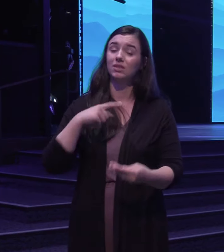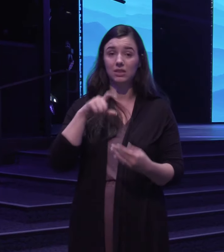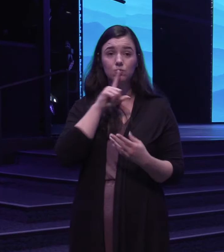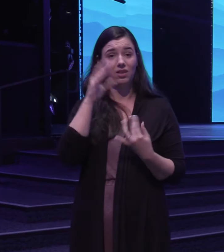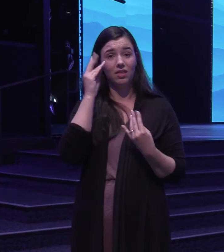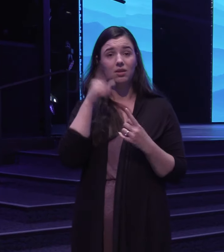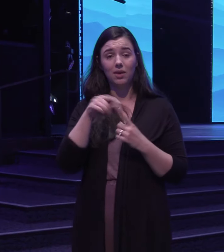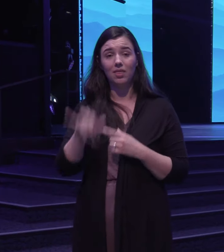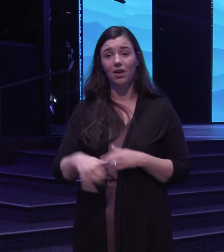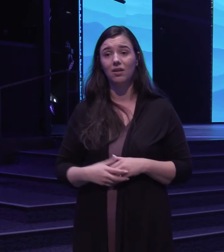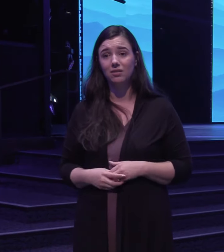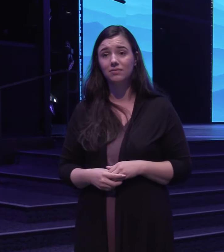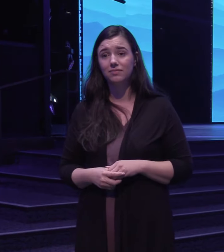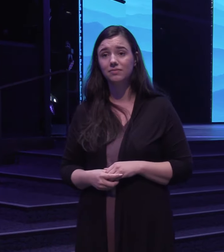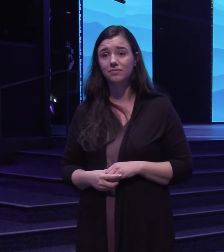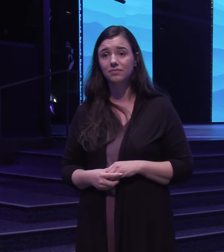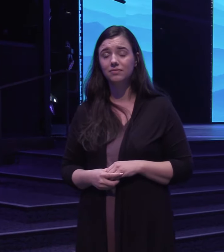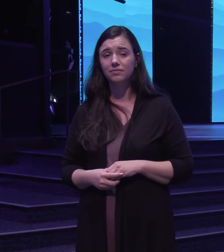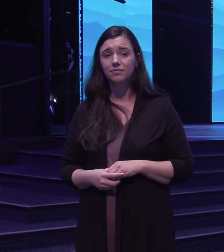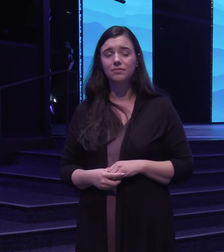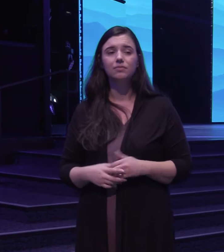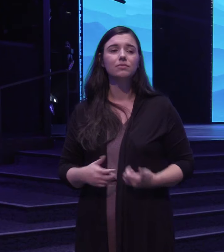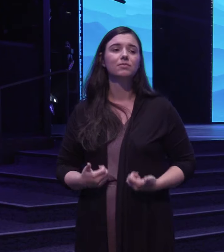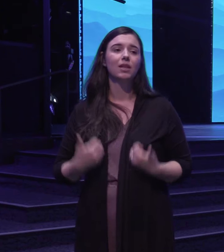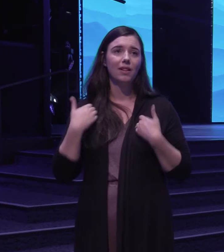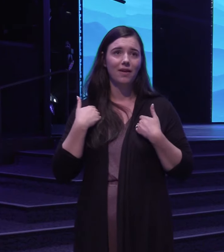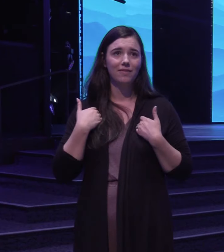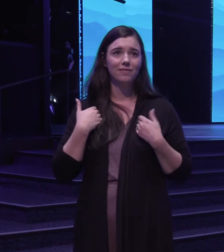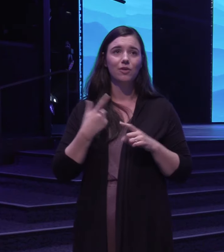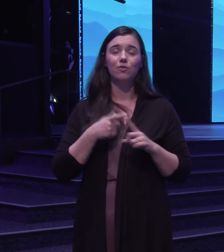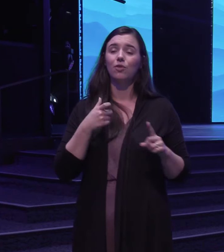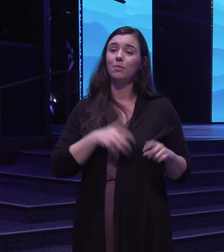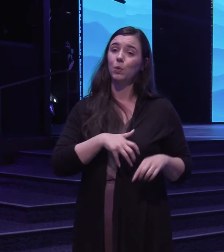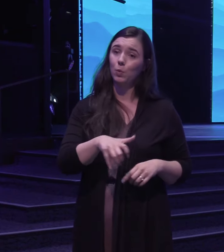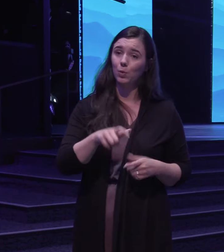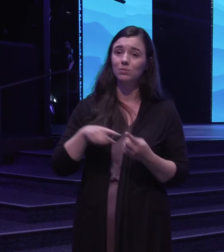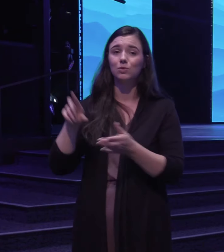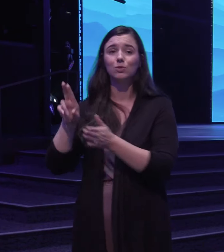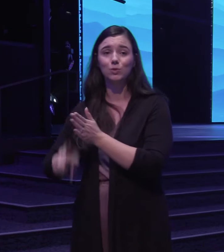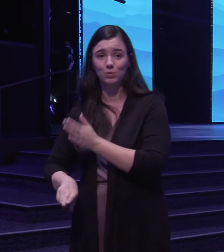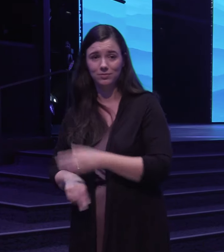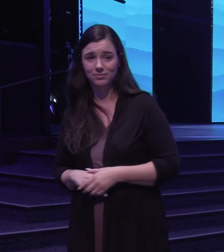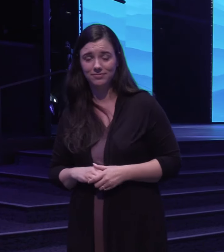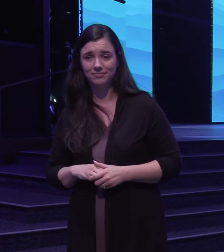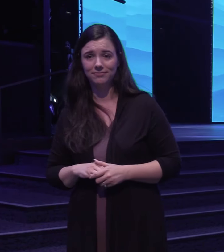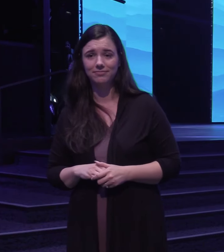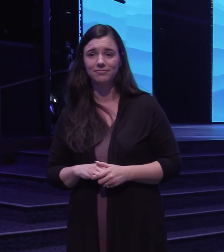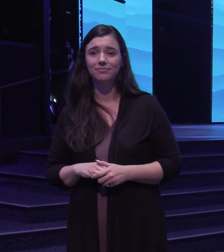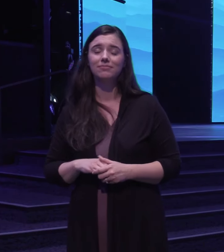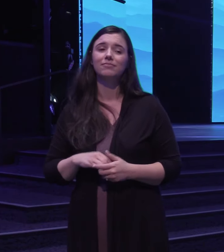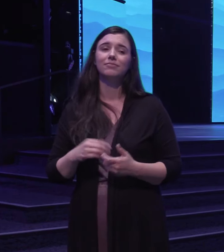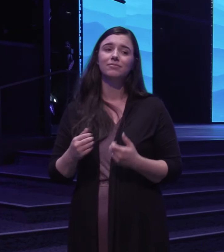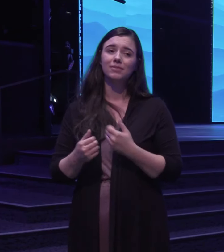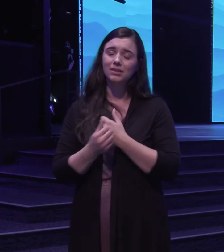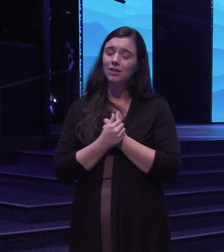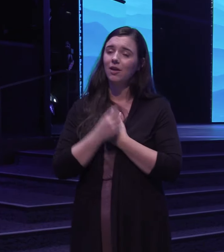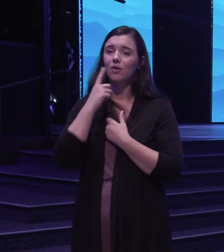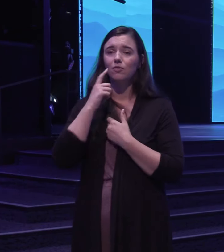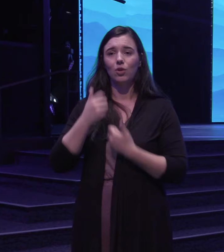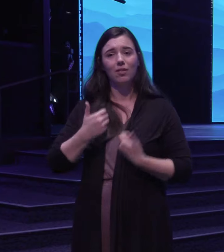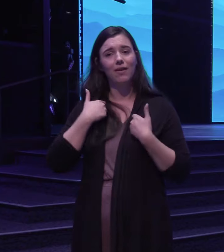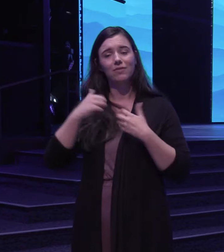to really think about that. And then life, from the womb to the tomb, the love of life and